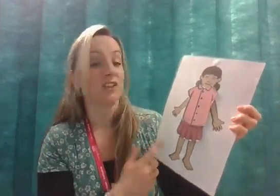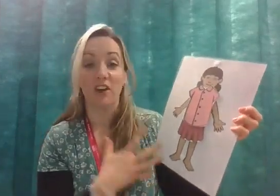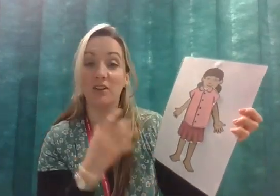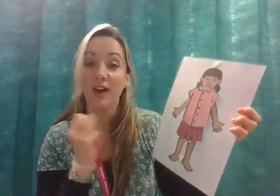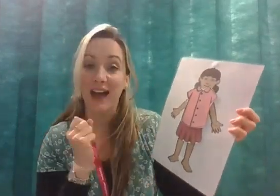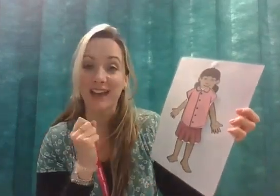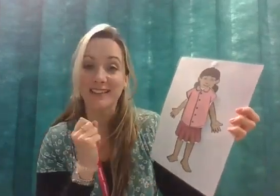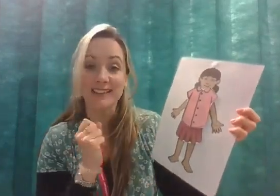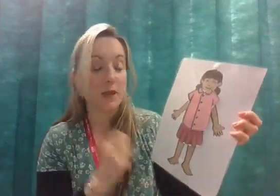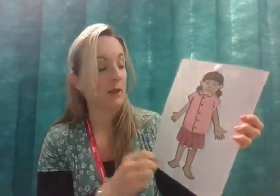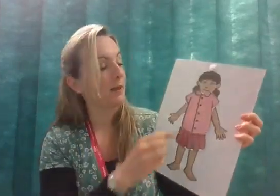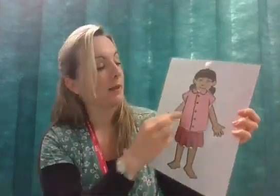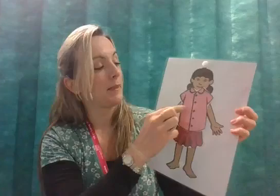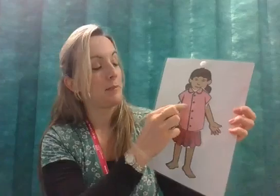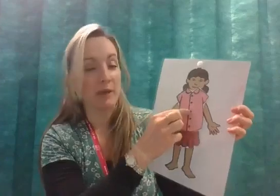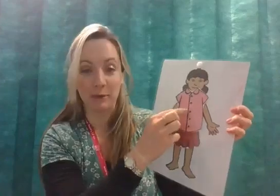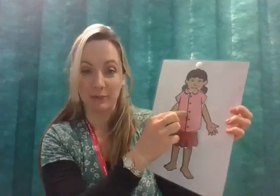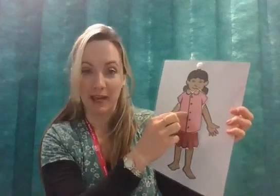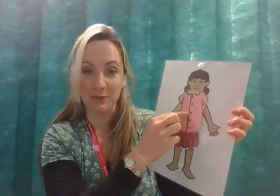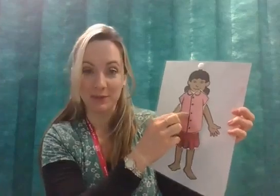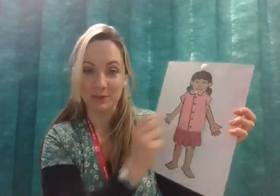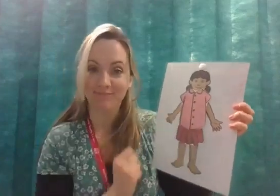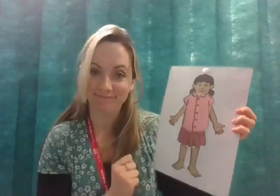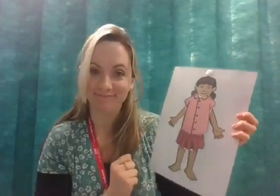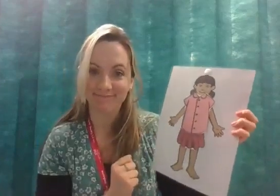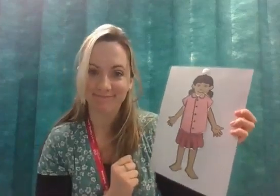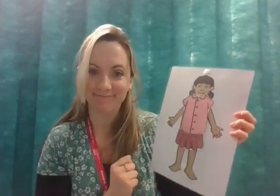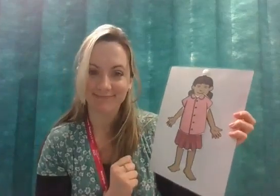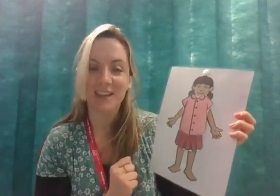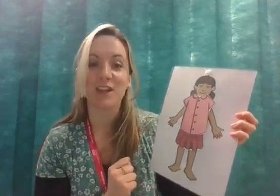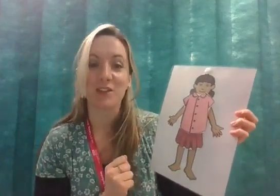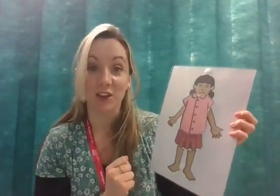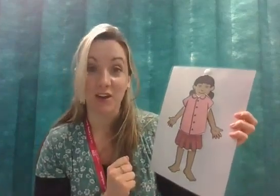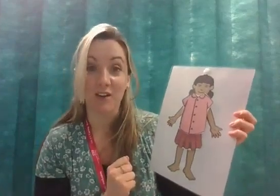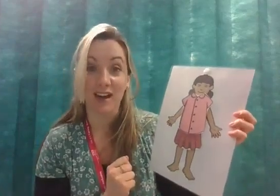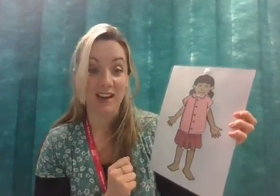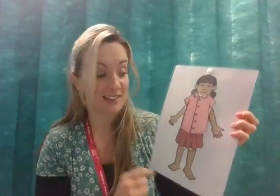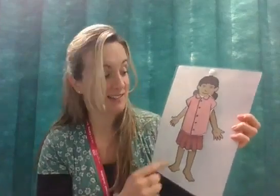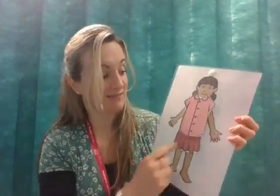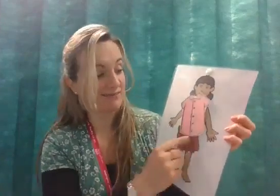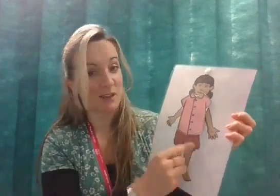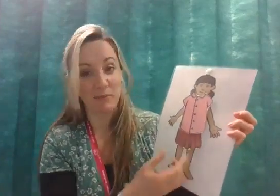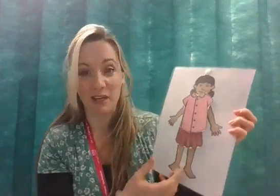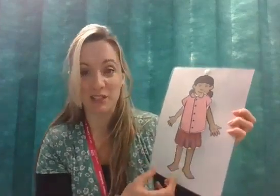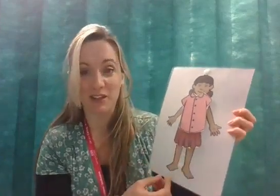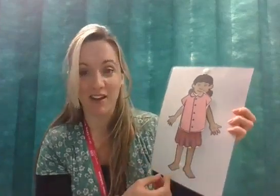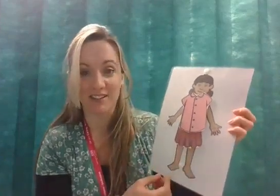Girl has a pink blouse. The girl has a pink skirt.